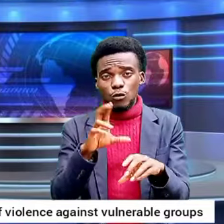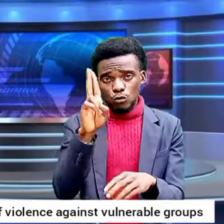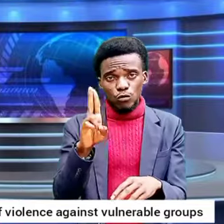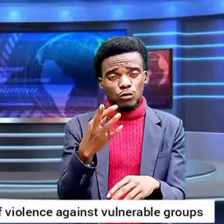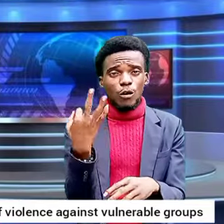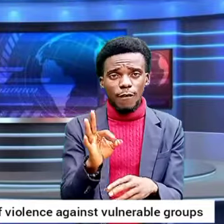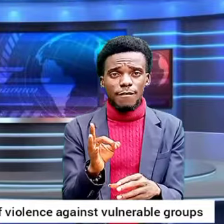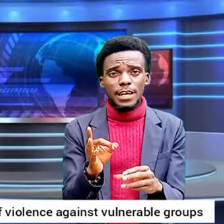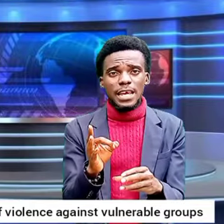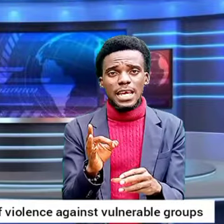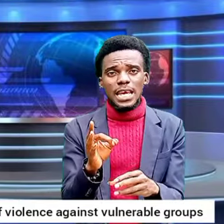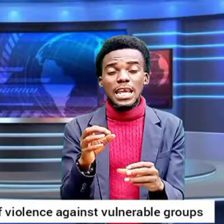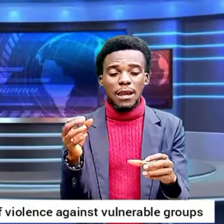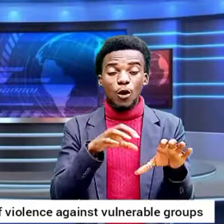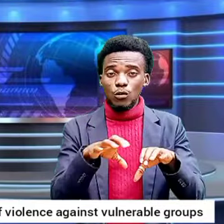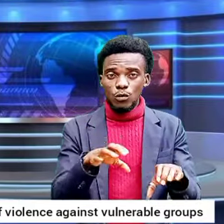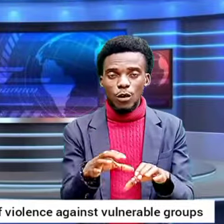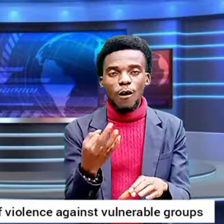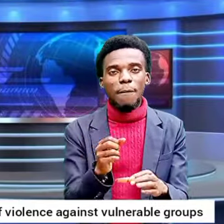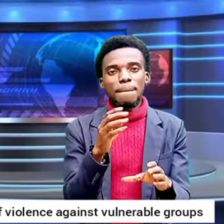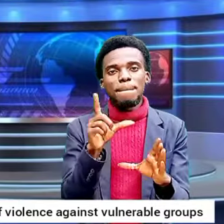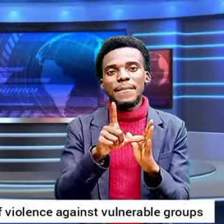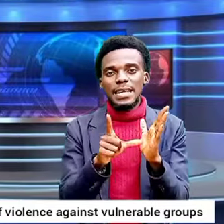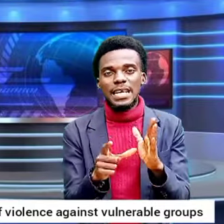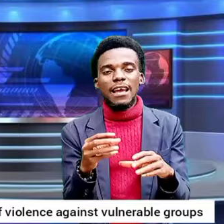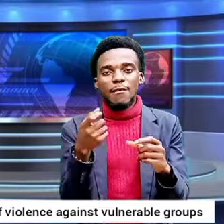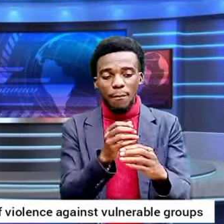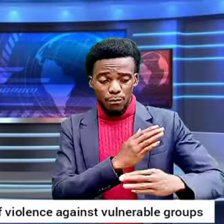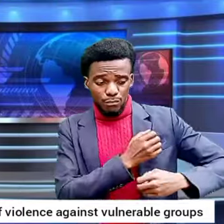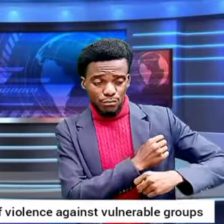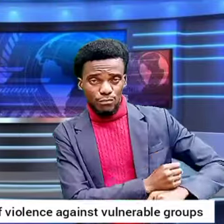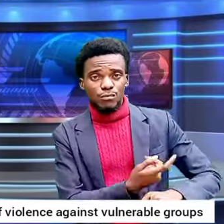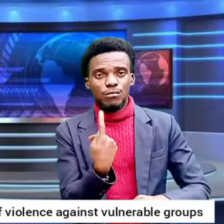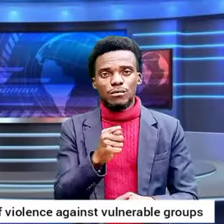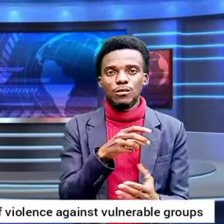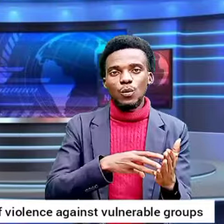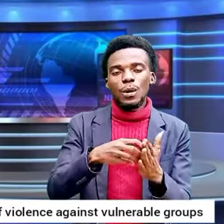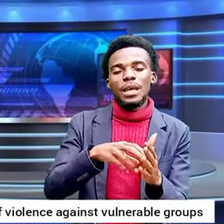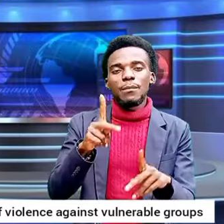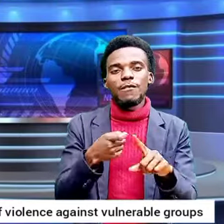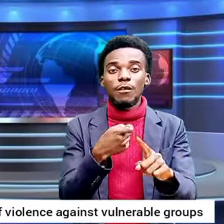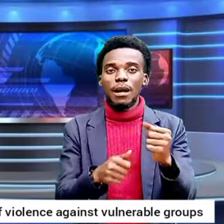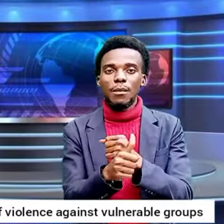bills and laws protecting the vulnerable people from these abuses in the state of Osun.